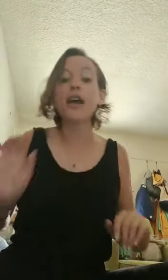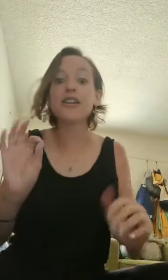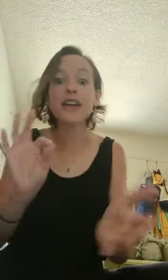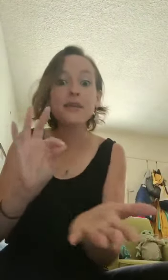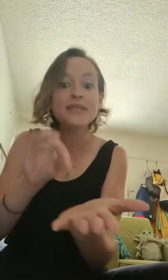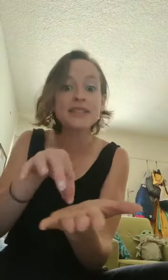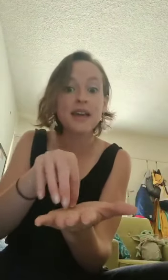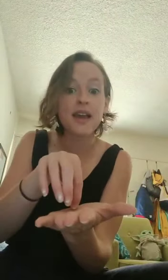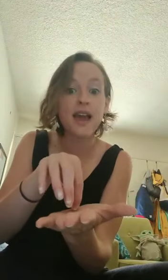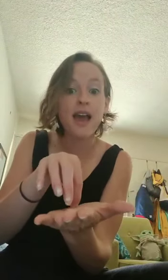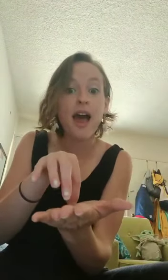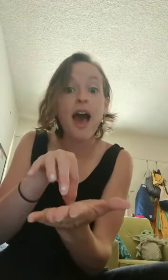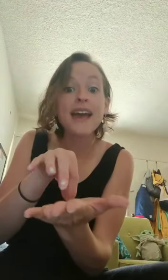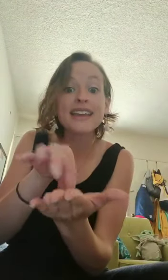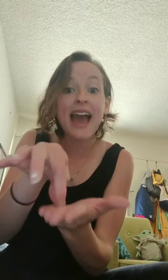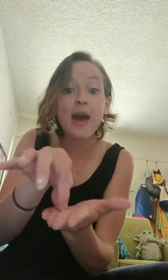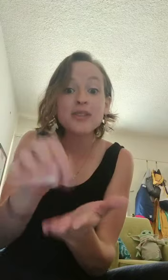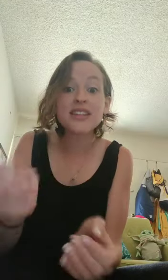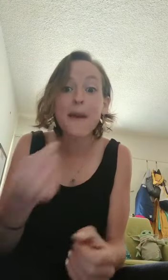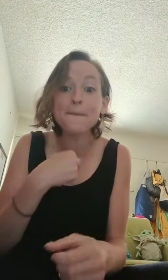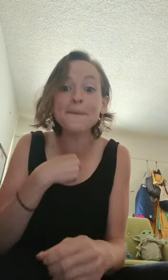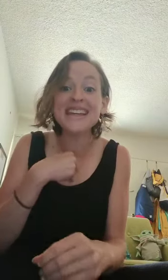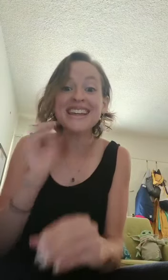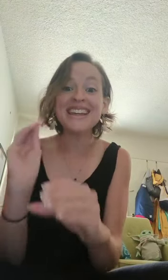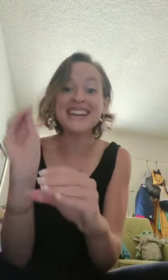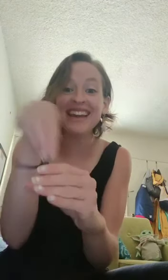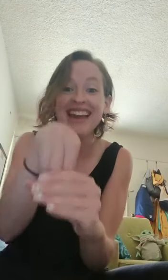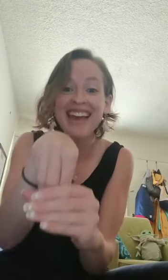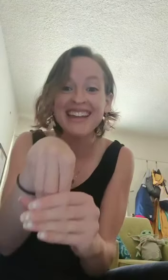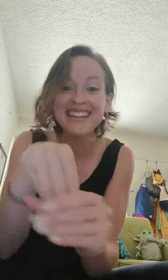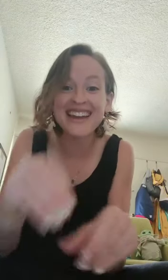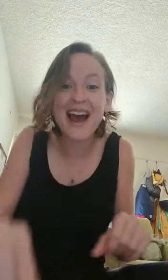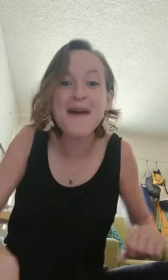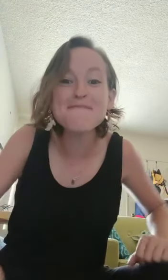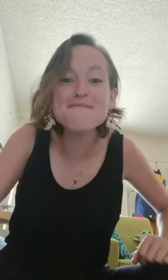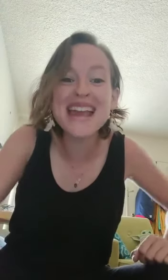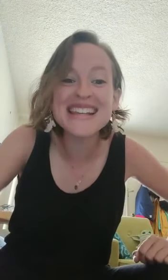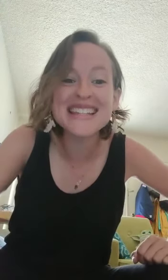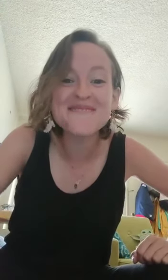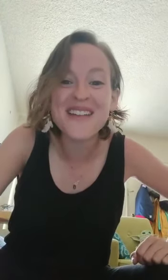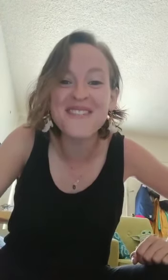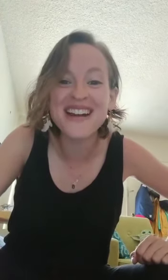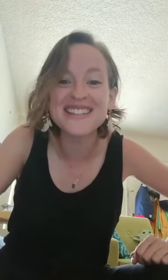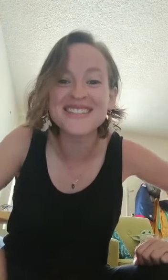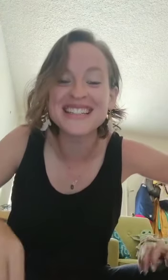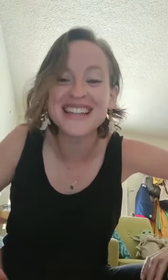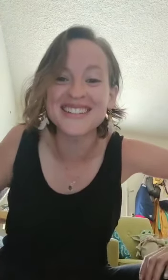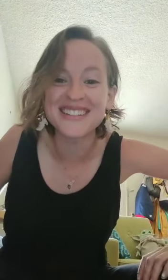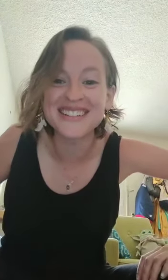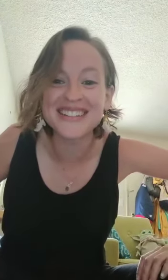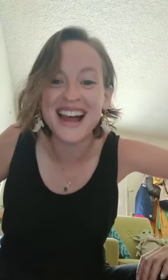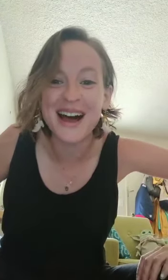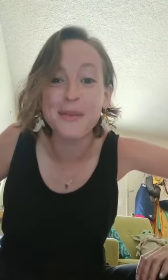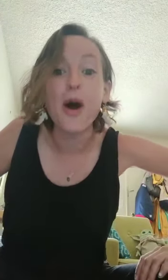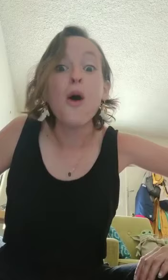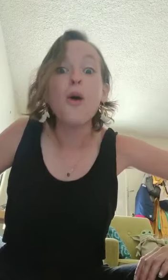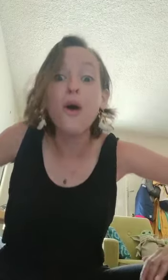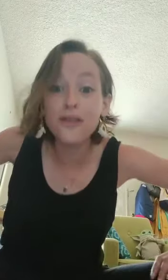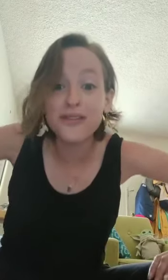Here it comes. Count me in. Amazing, my friends. You did such a good job. Whew, that